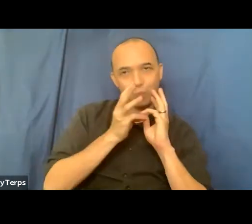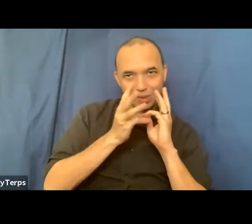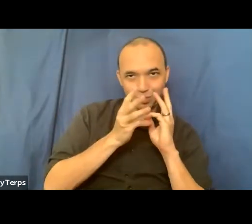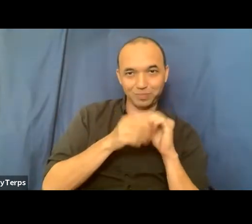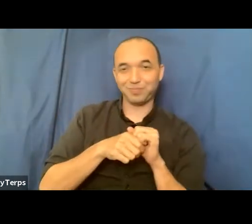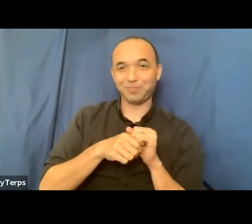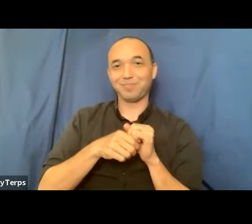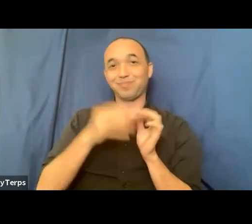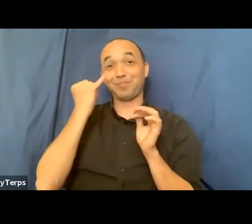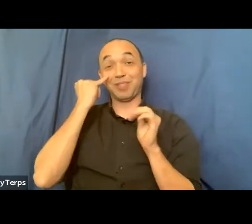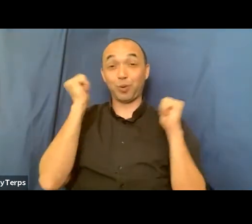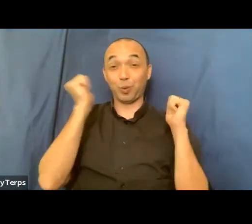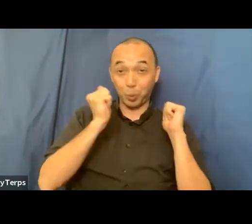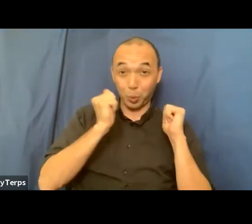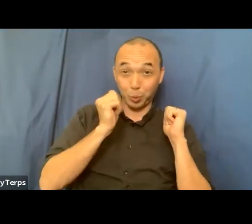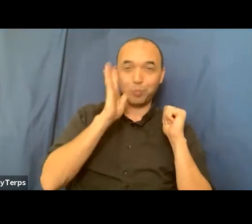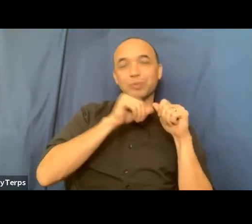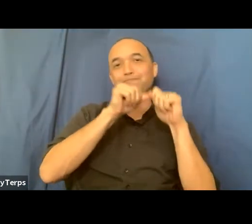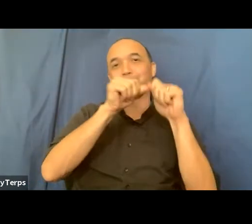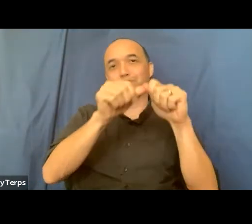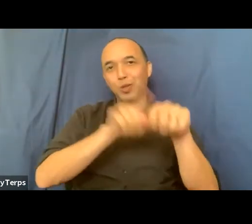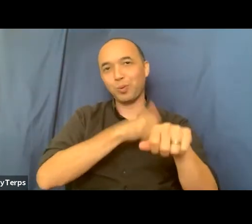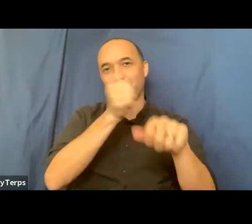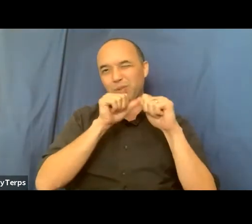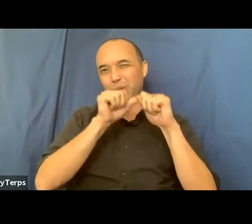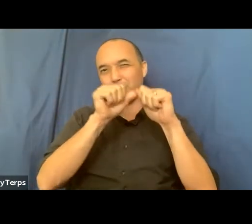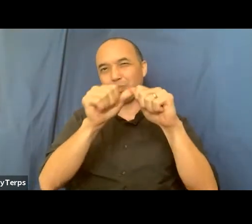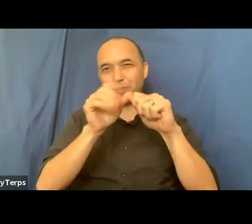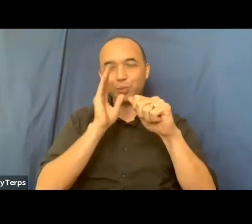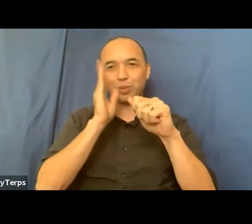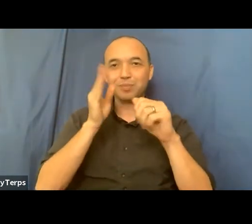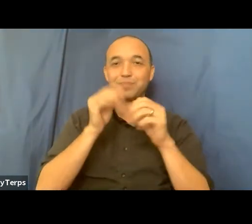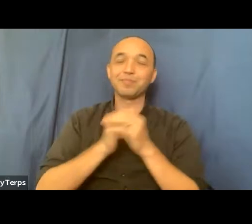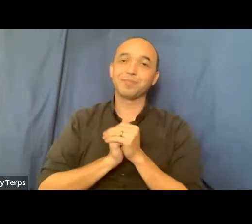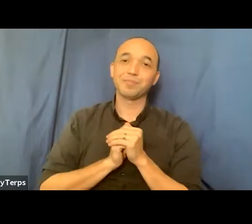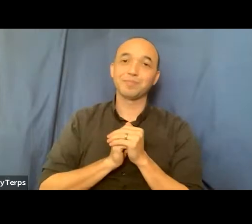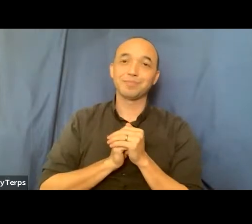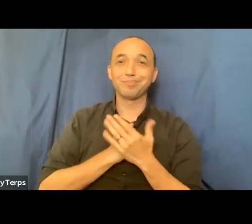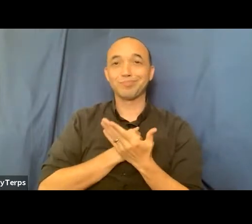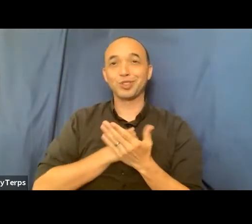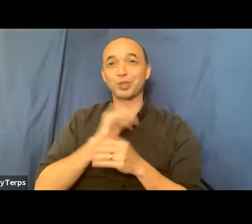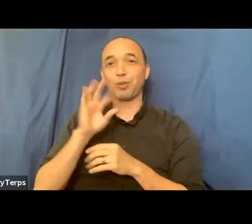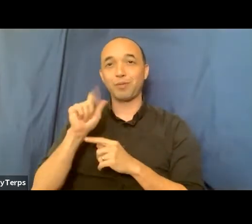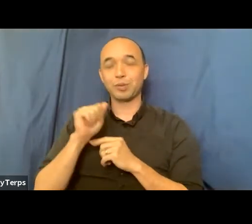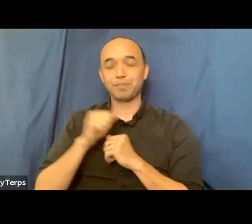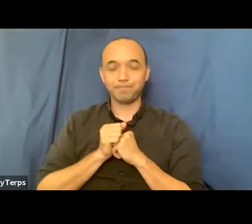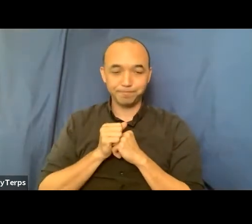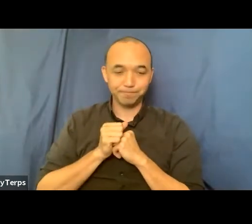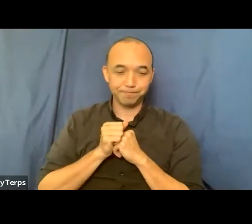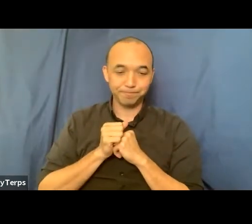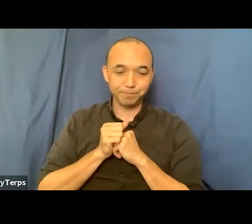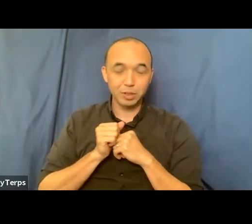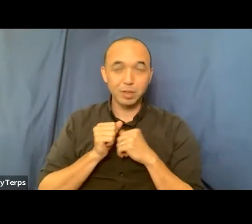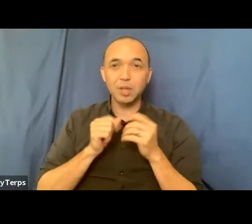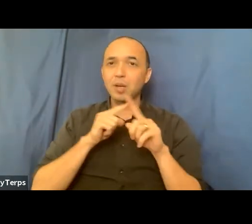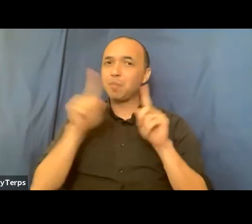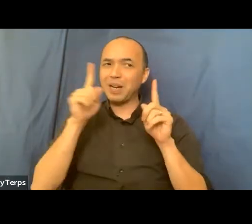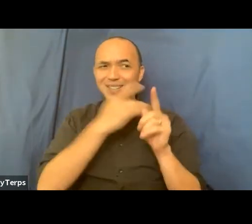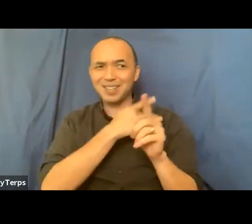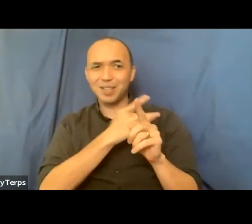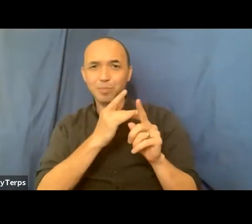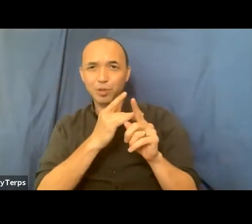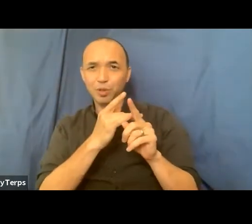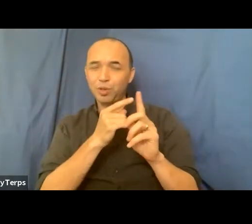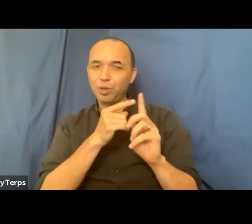will last a little bit longer. But for classic jack-o'-lanterns, we expect them to last, you know, a few days, a